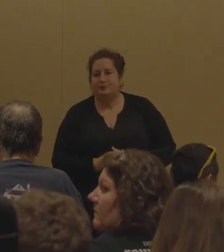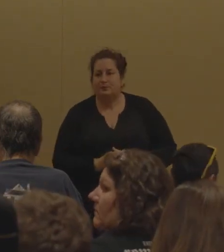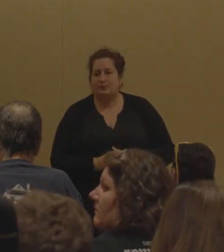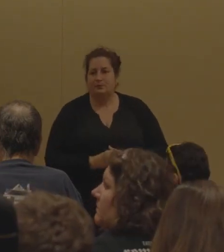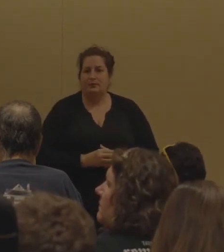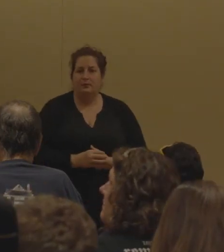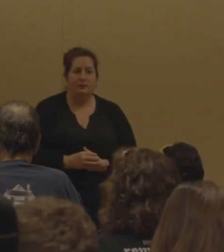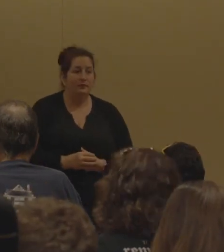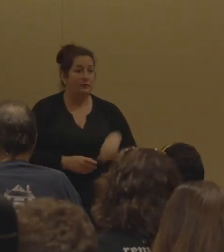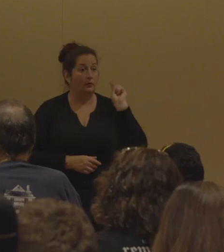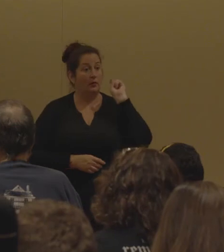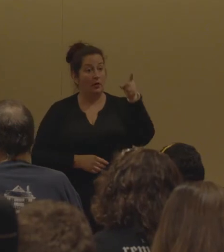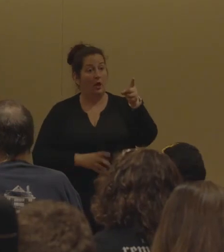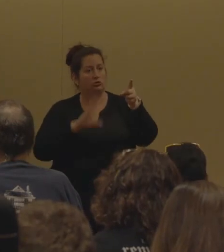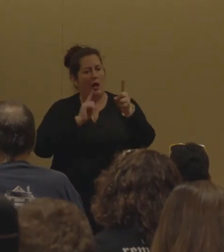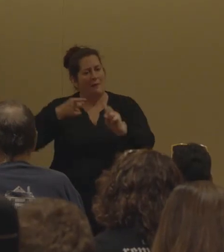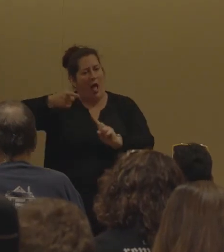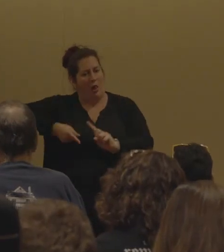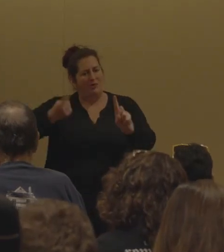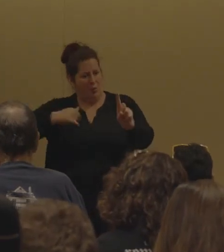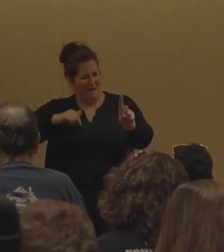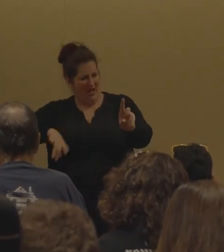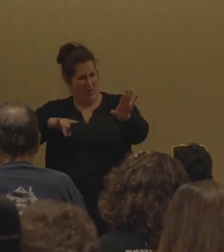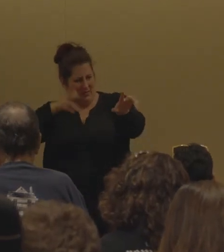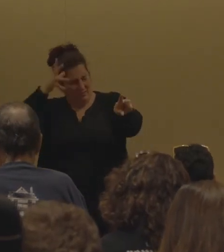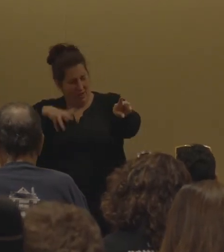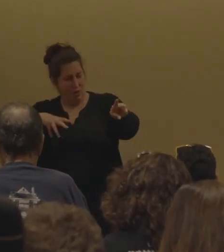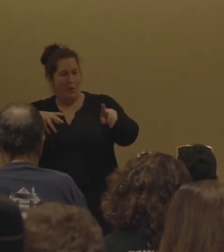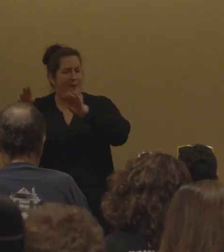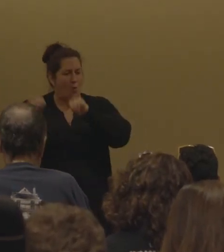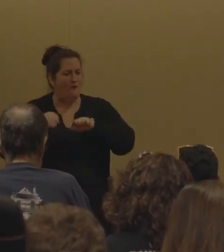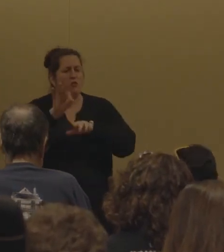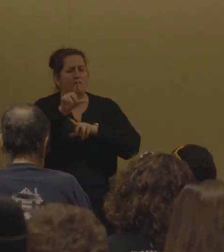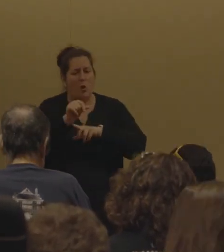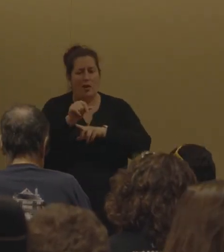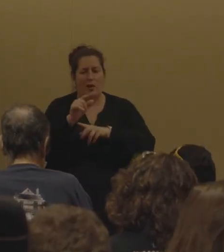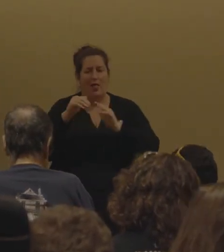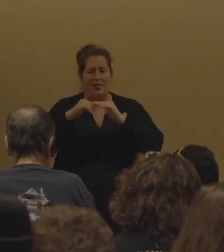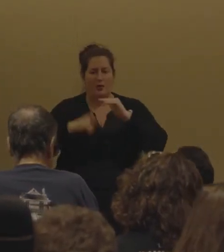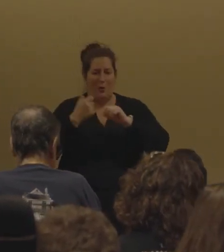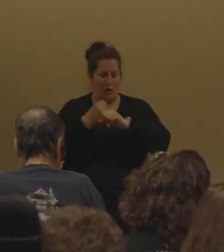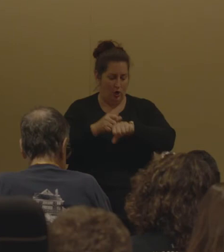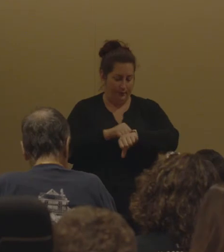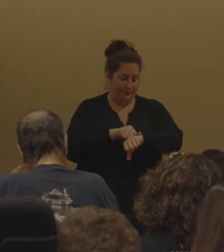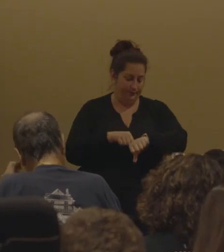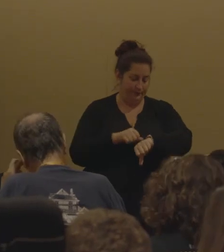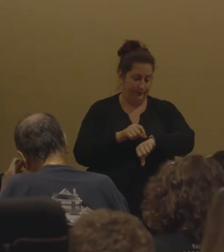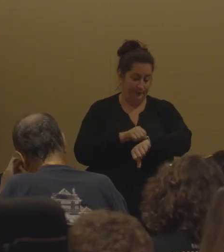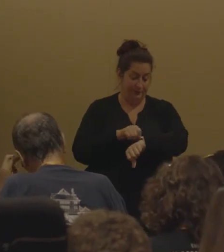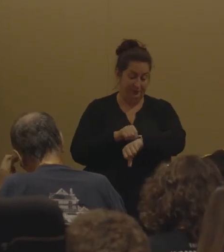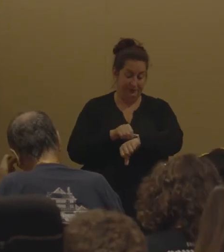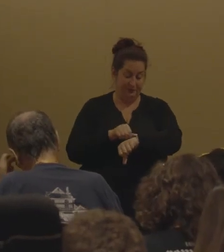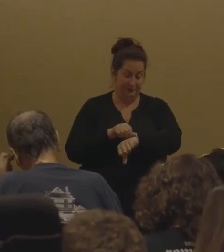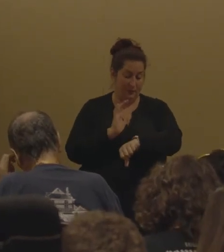Yes? Yes, ma'am. Can you speak to something we found, and we moved into the state less than a month ago, or sorry, less than a year ago. but we were told,